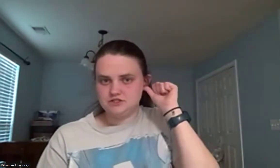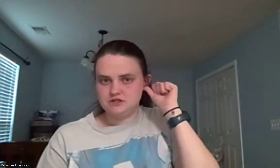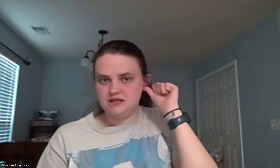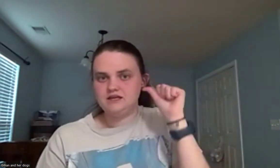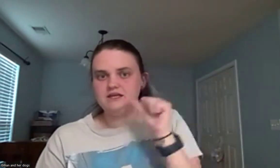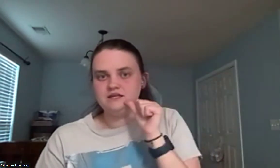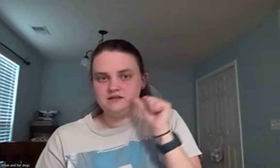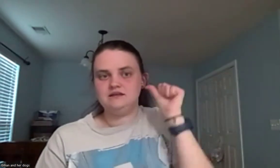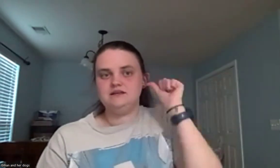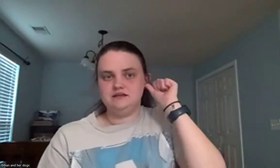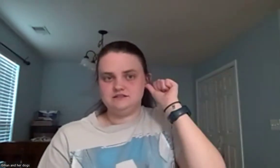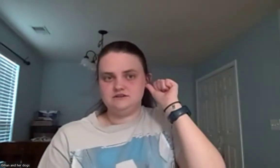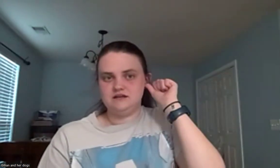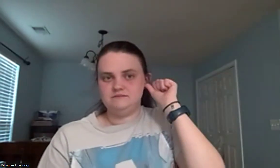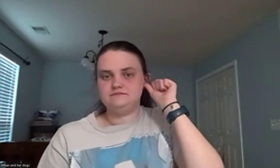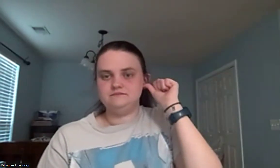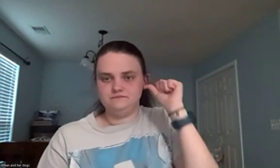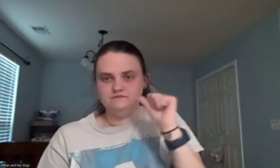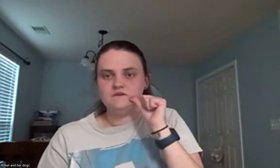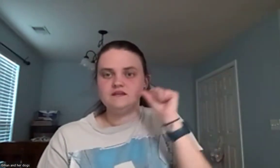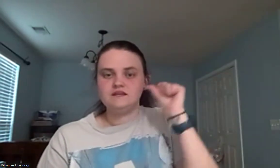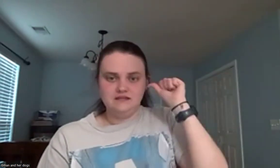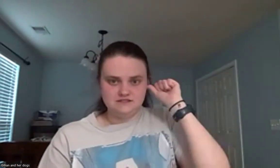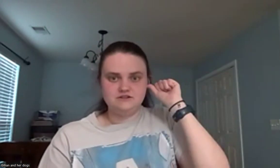Yesterday. Yesterday. Yesterday.